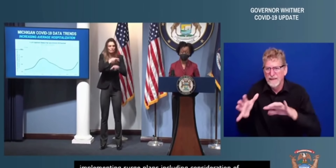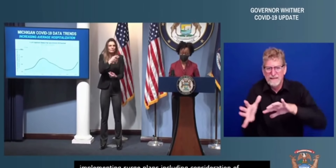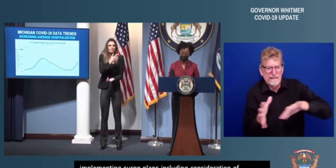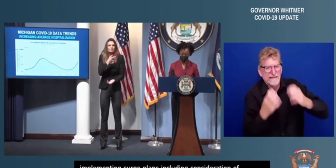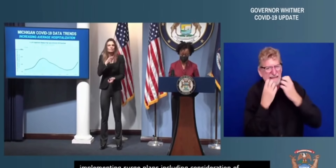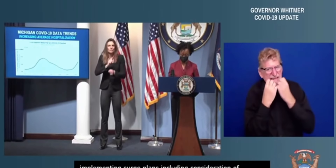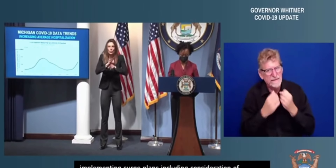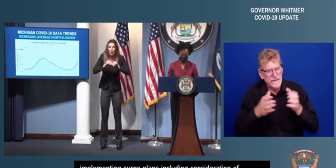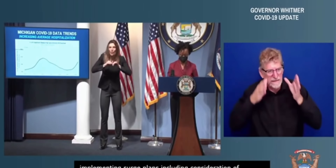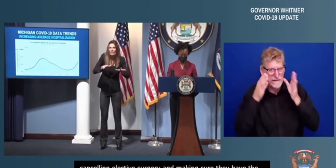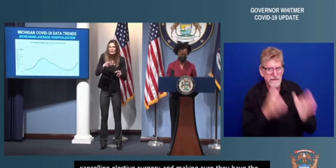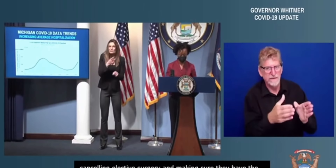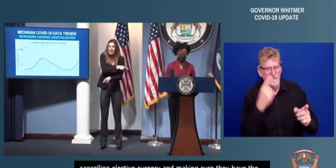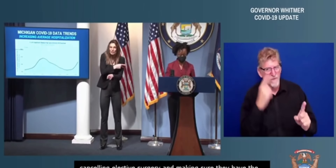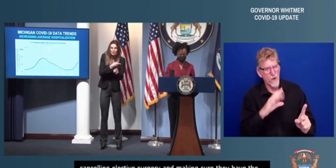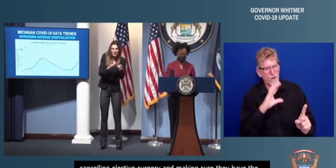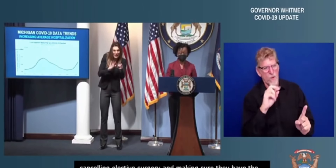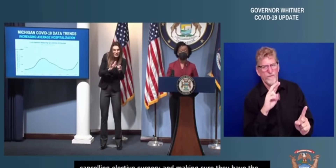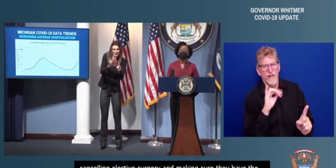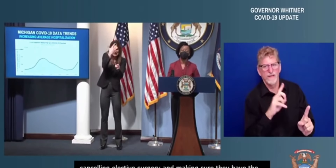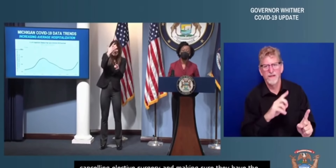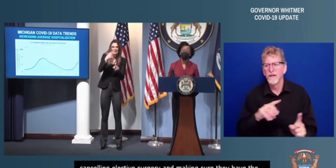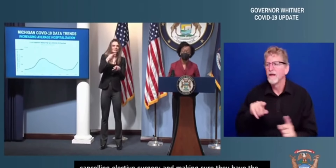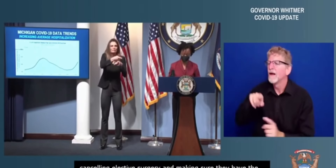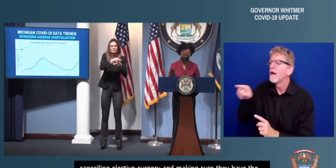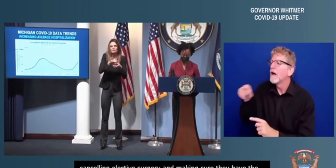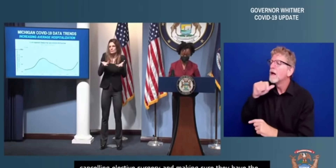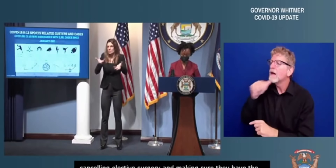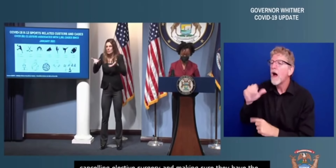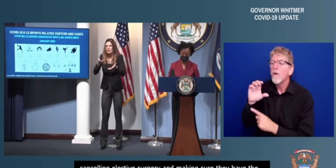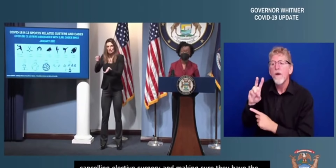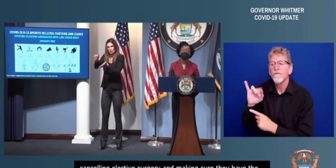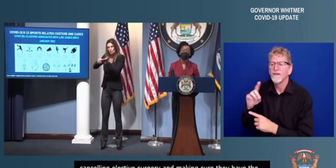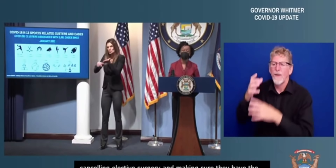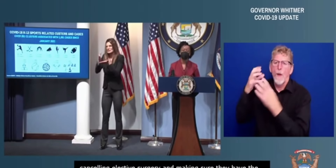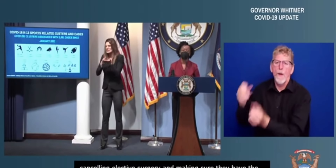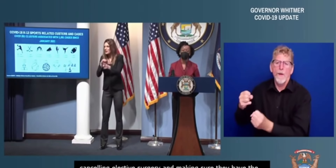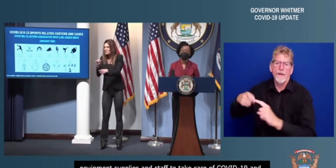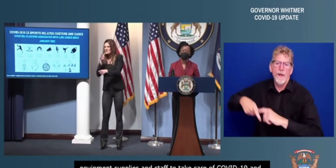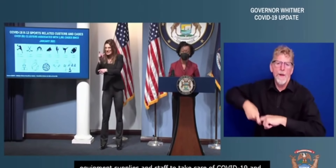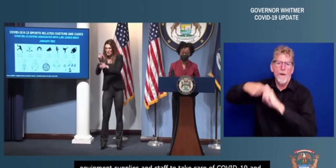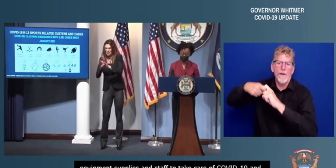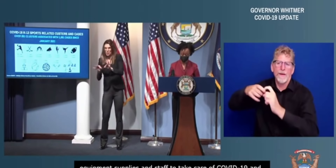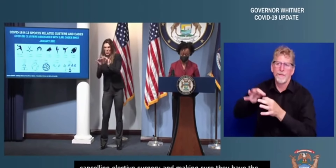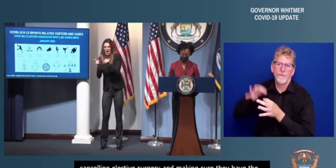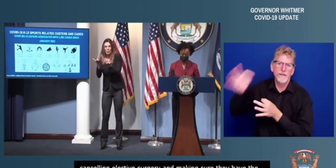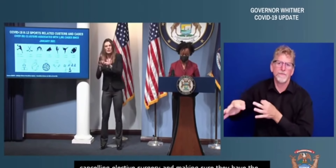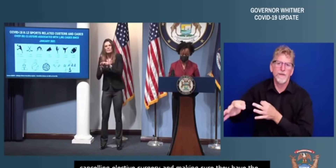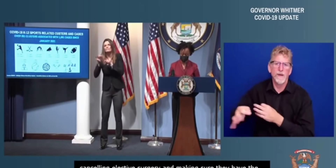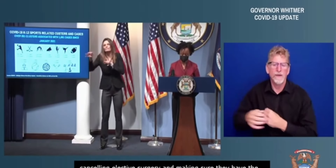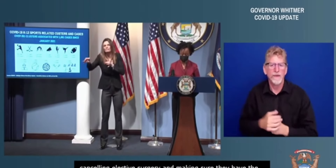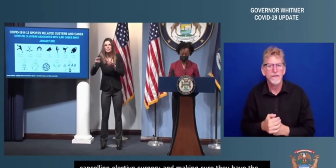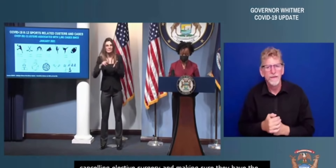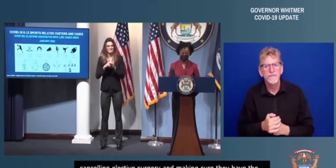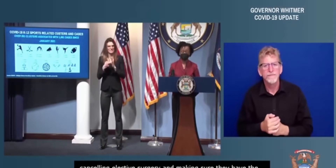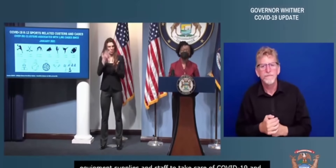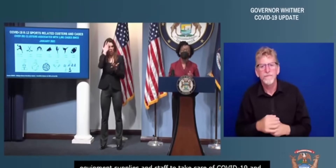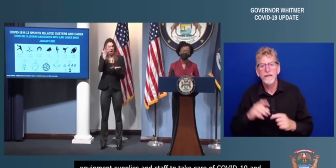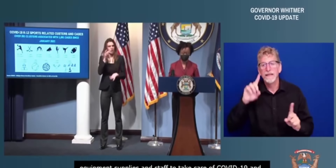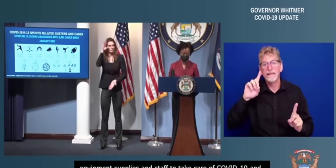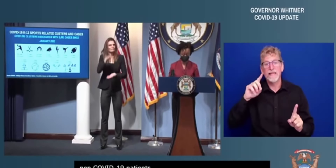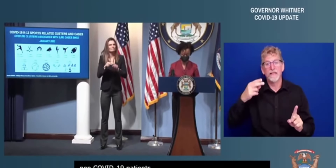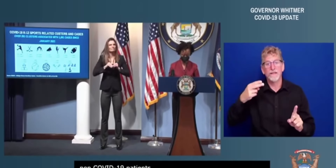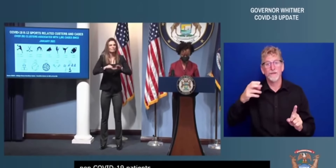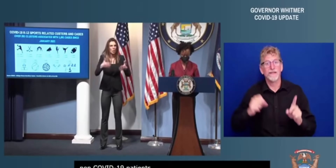and non-COVID patients. MDHHS is also tracking 991 outbreaks in counties all across the